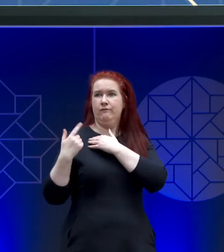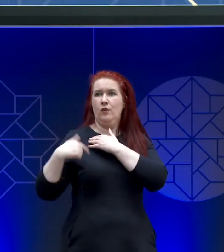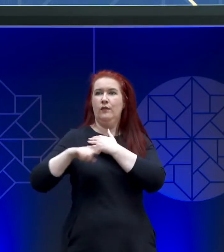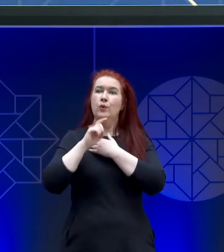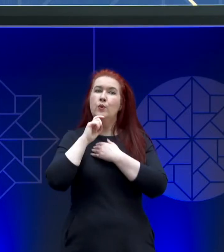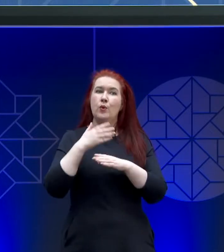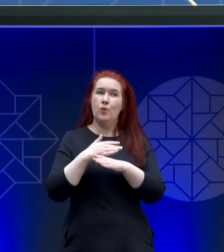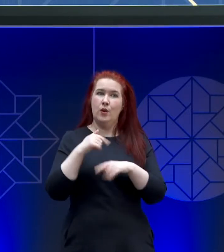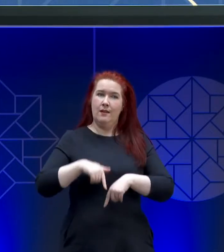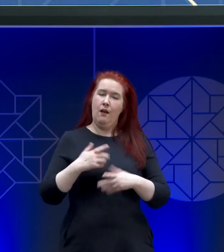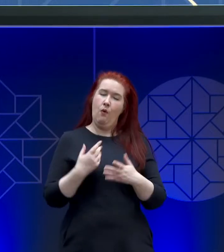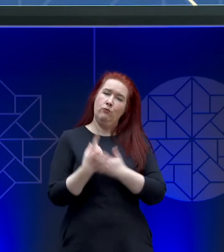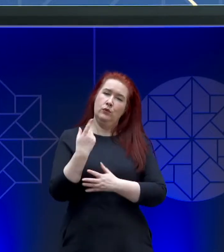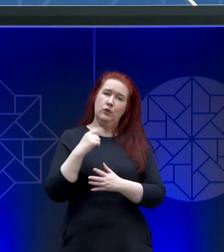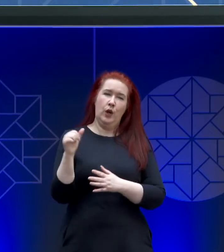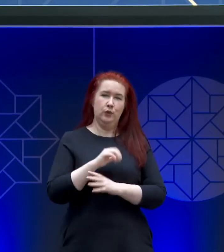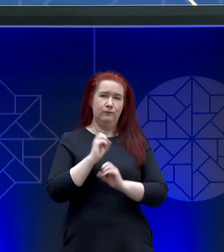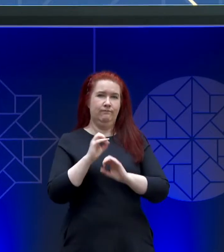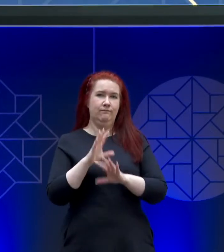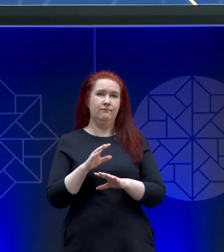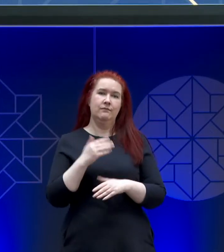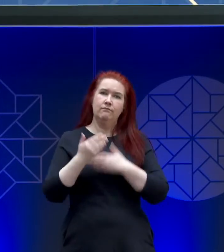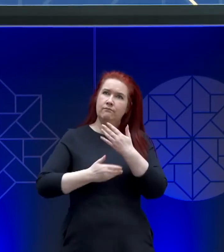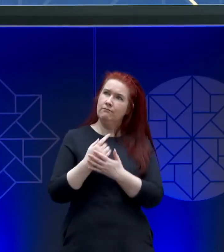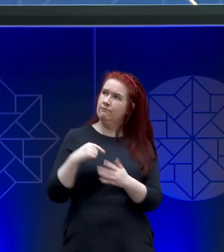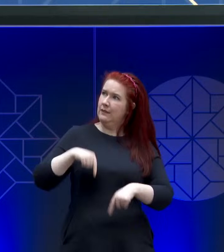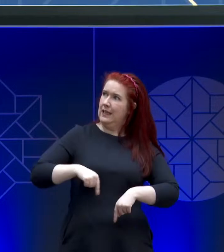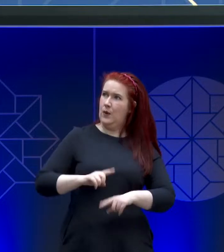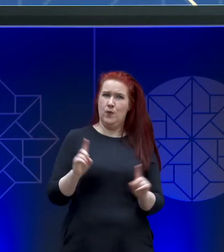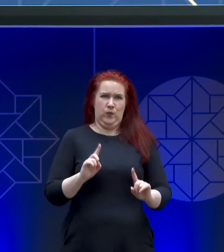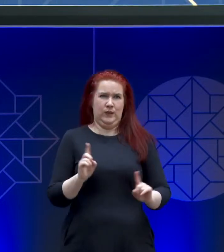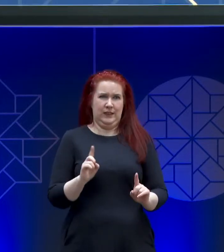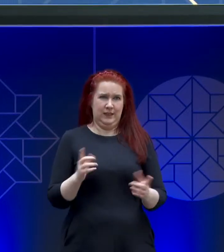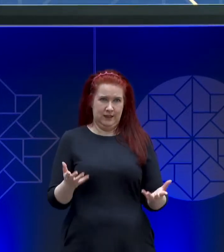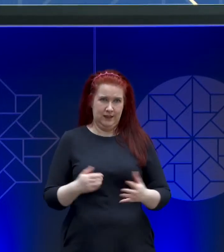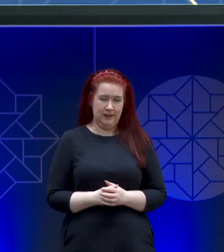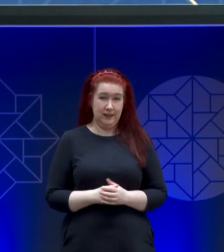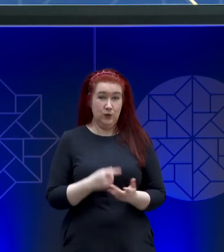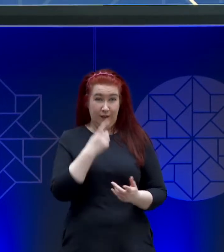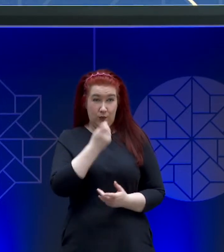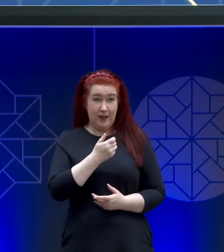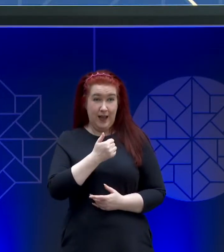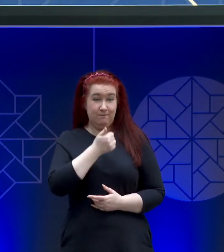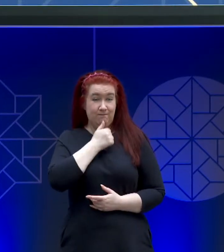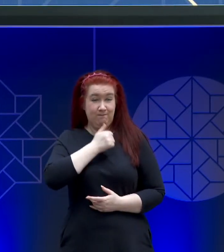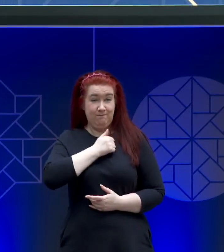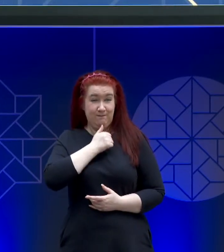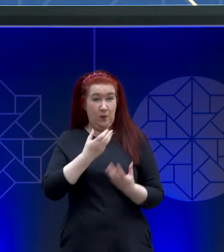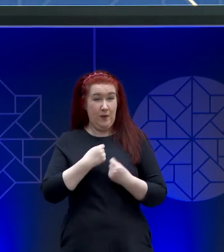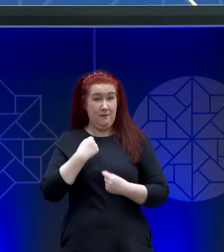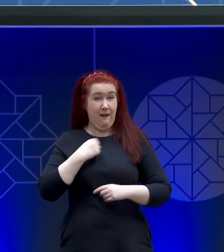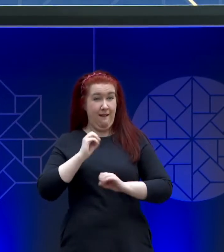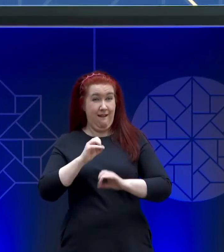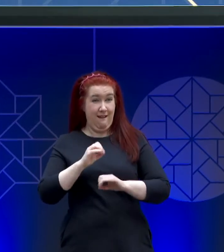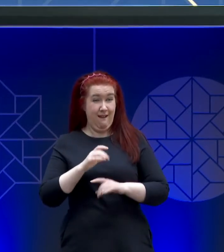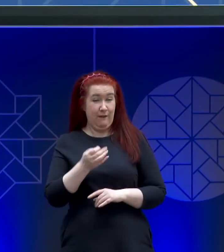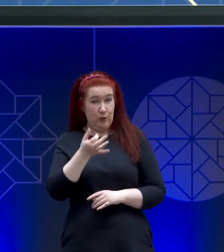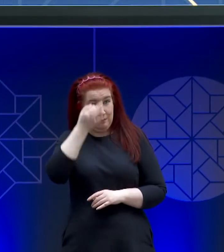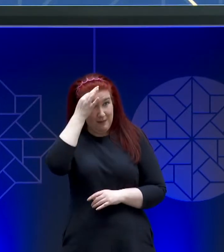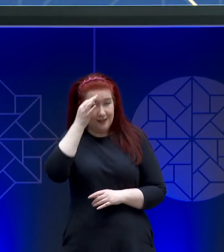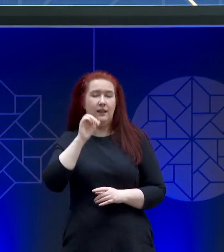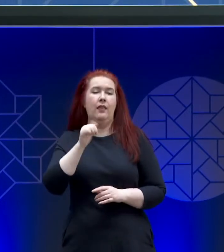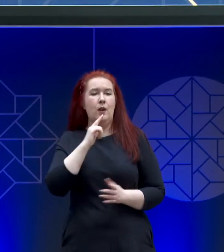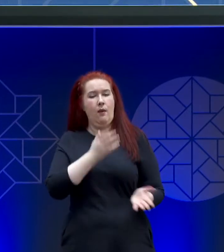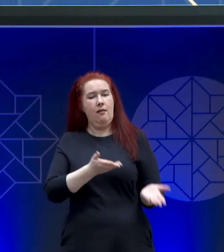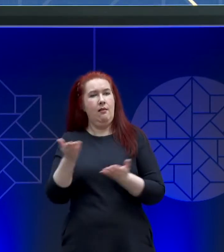the opportunity to tell you a little bit more about the National Robotarium this morning. So if you bear with me for a couple of minutes, and then I'll hand over